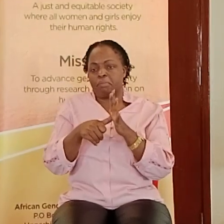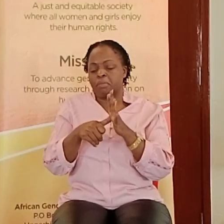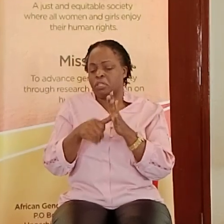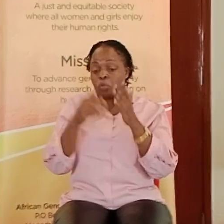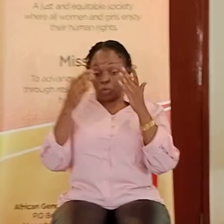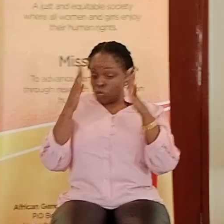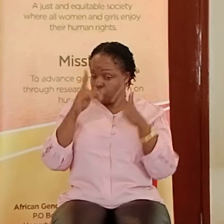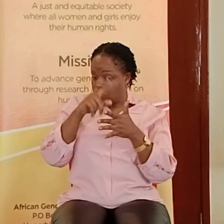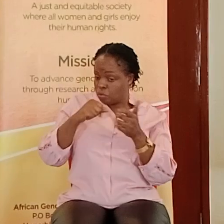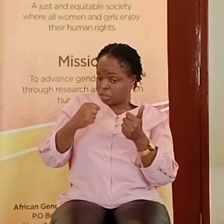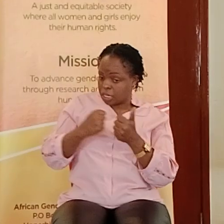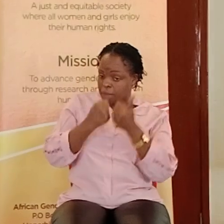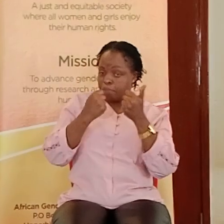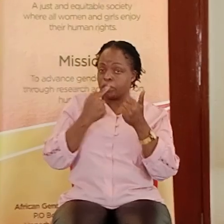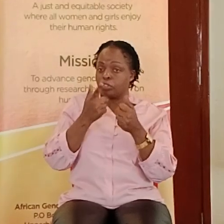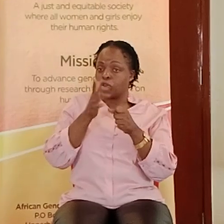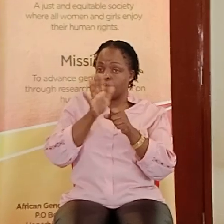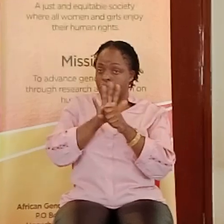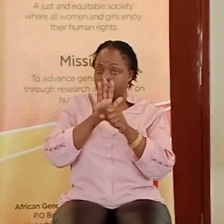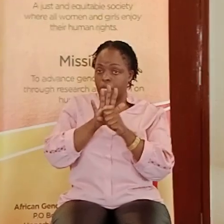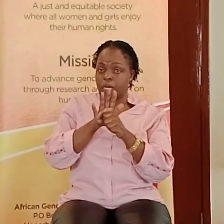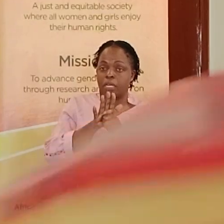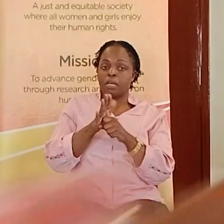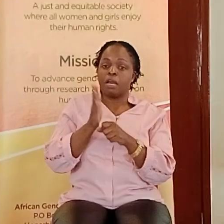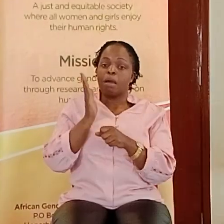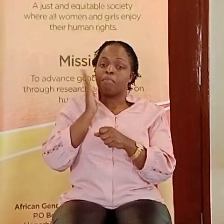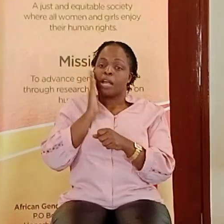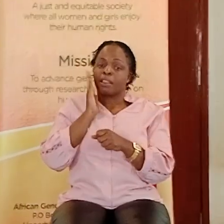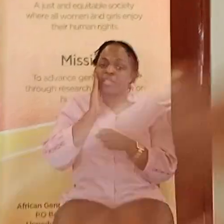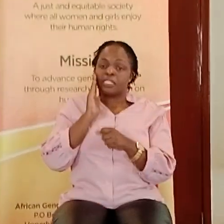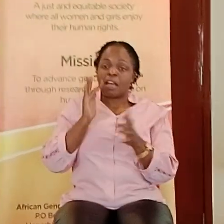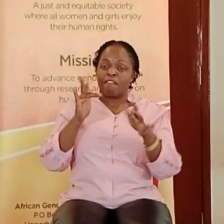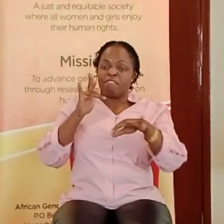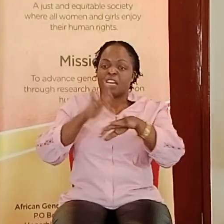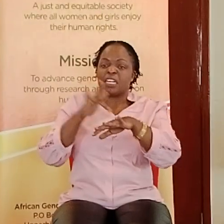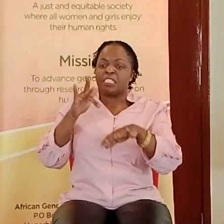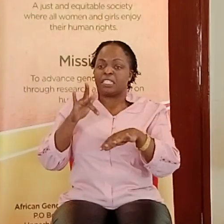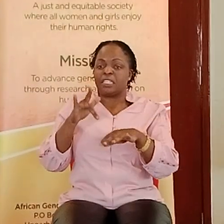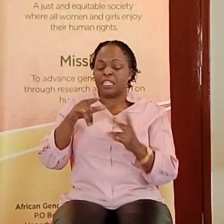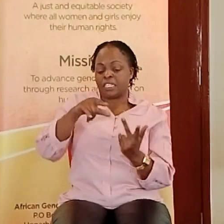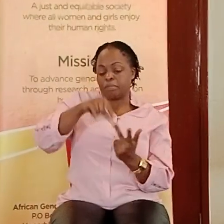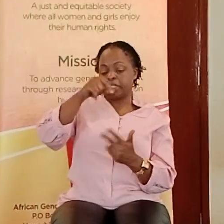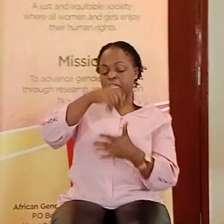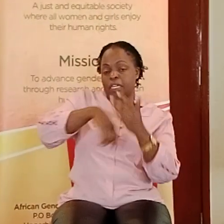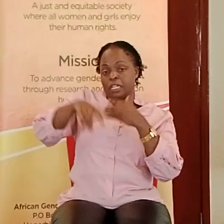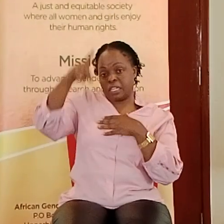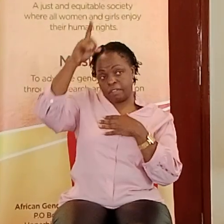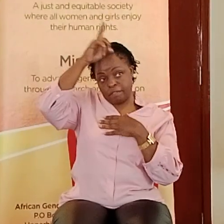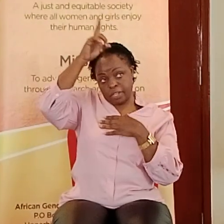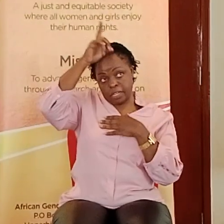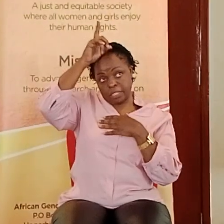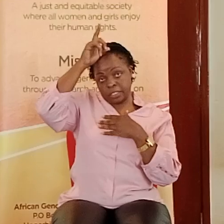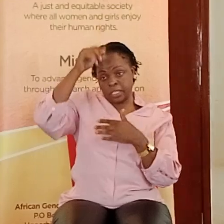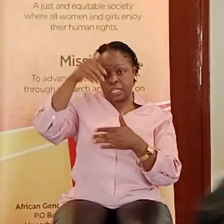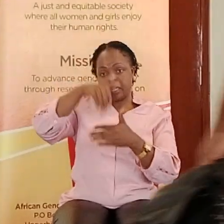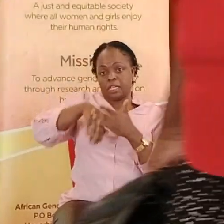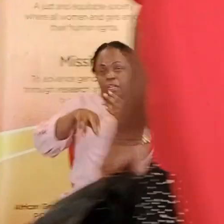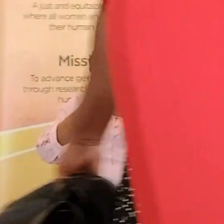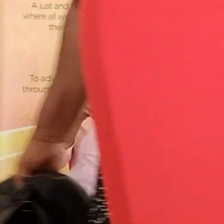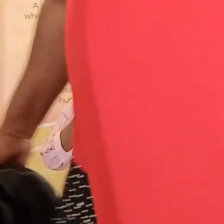happen. So most of our mothers were affected, especially in the villages, in the informal sector. Most of the families went